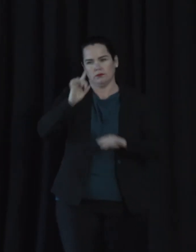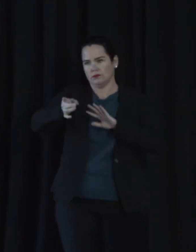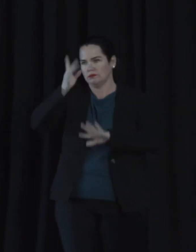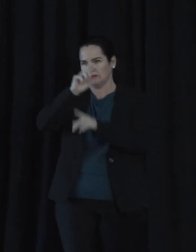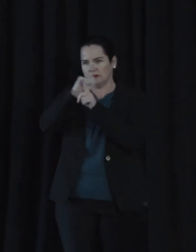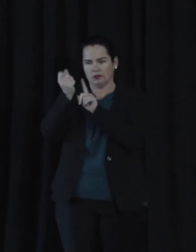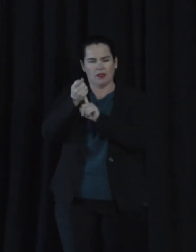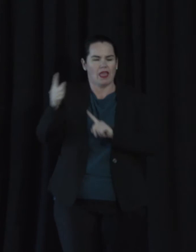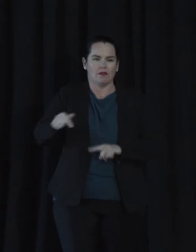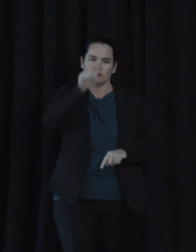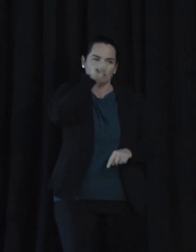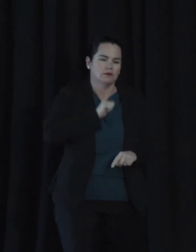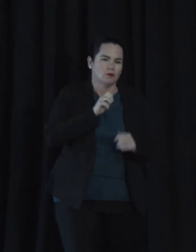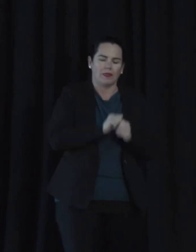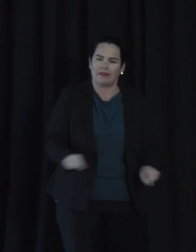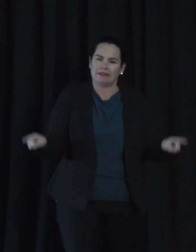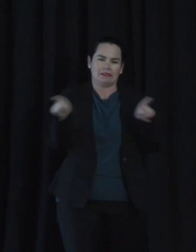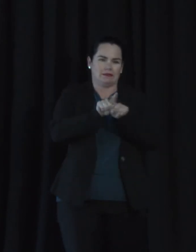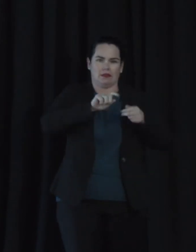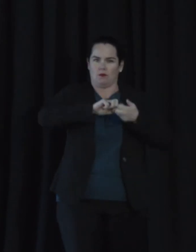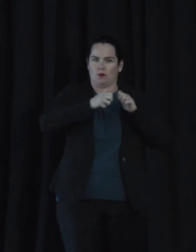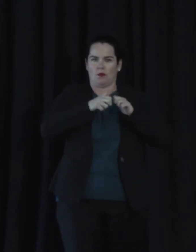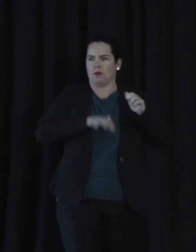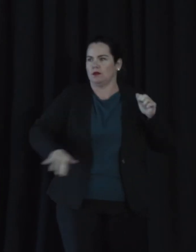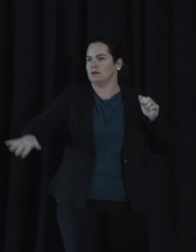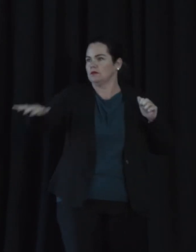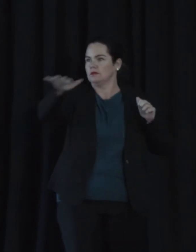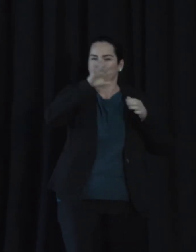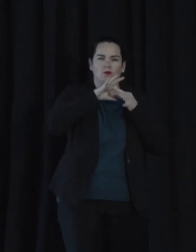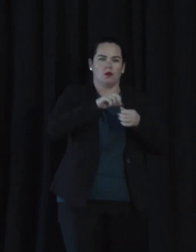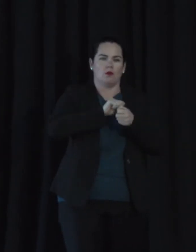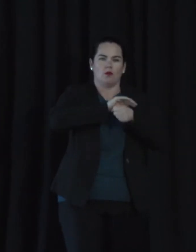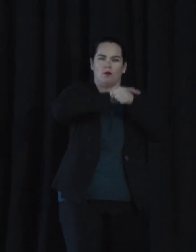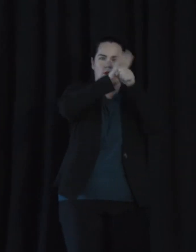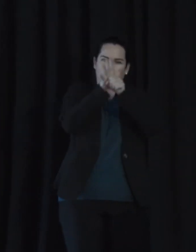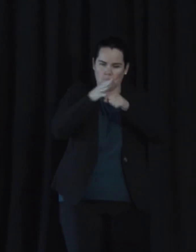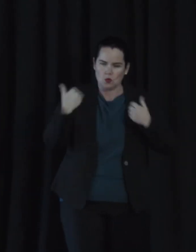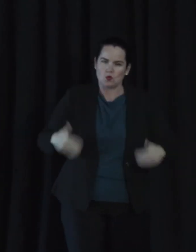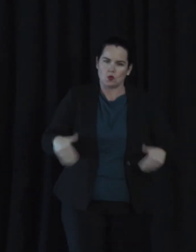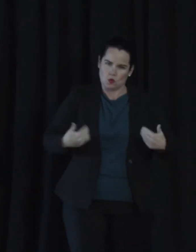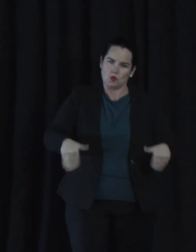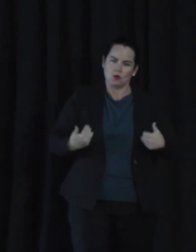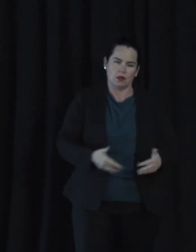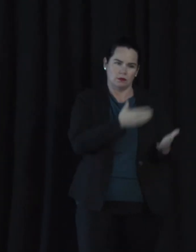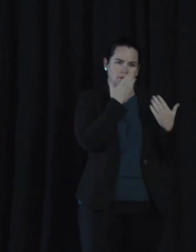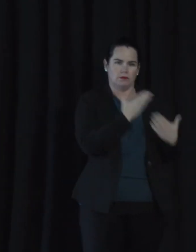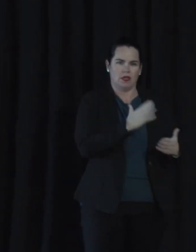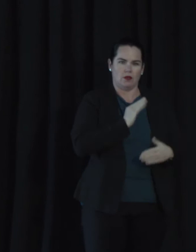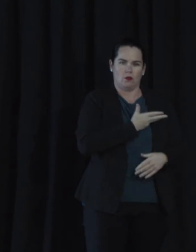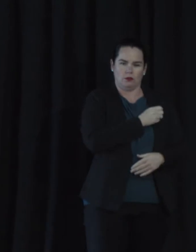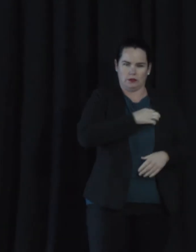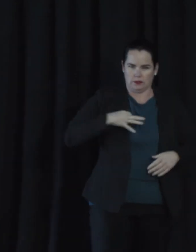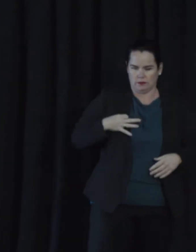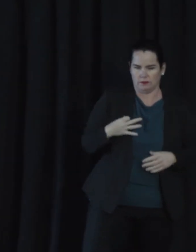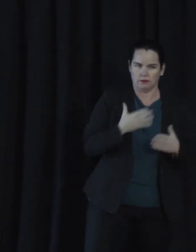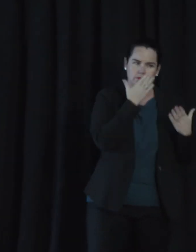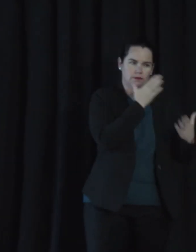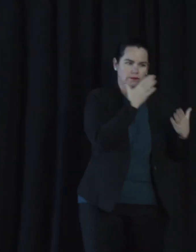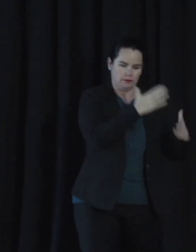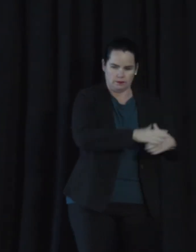with the same issues that the coronavirus is facing all of us with. So I just have to thank